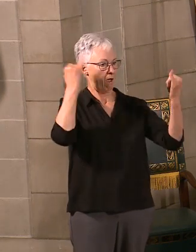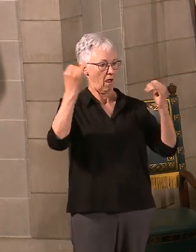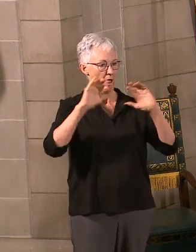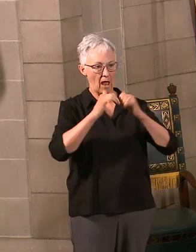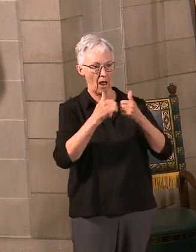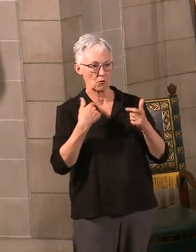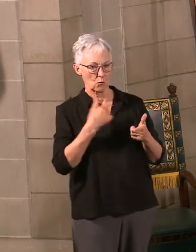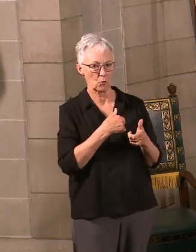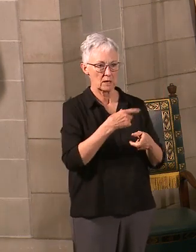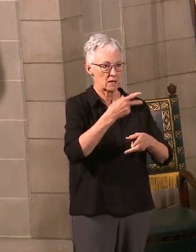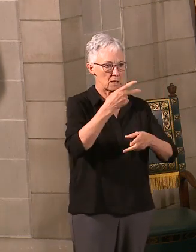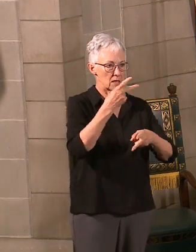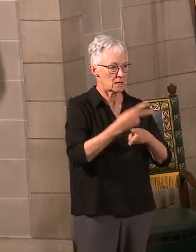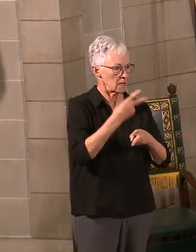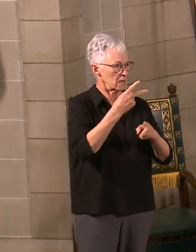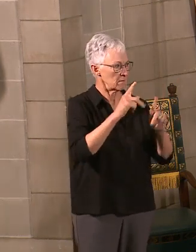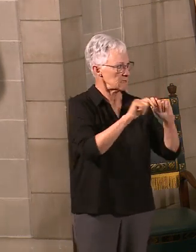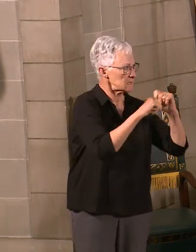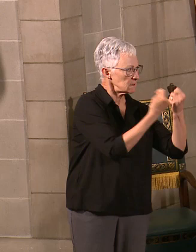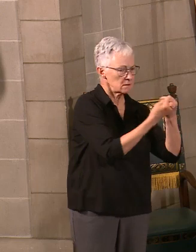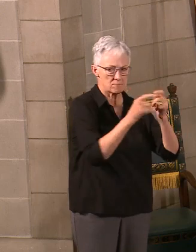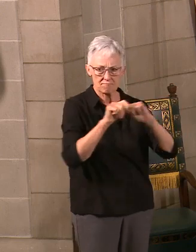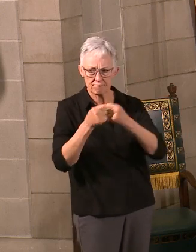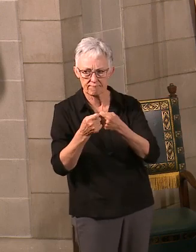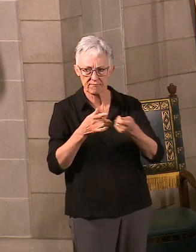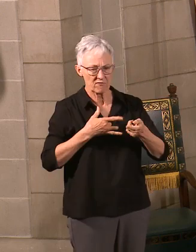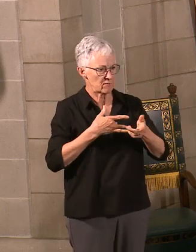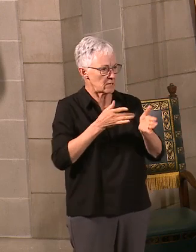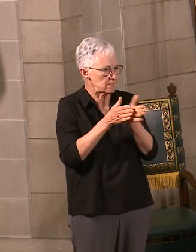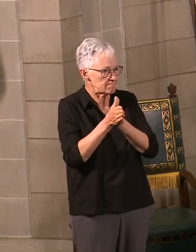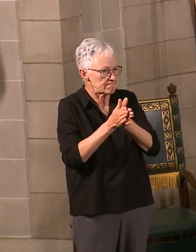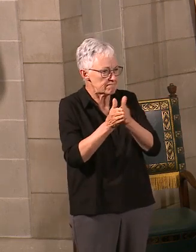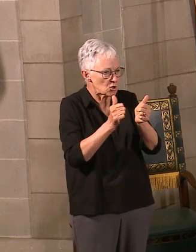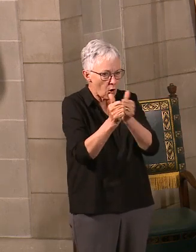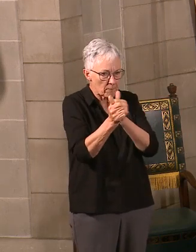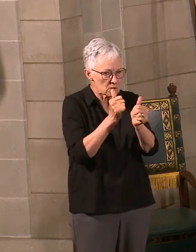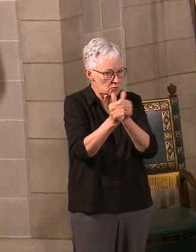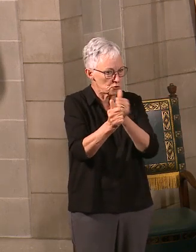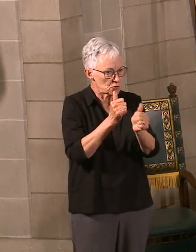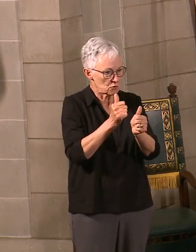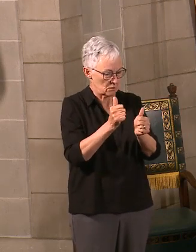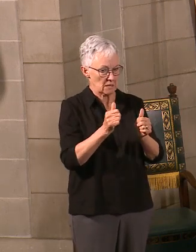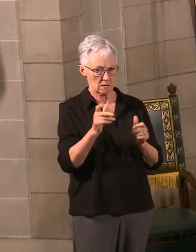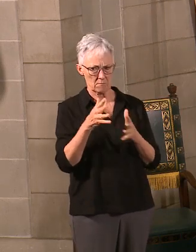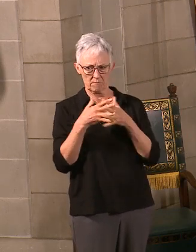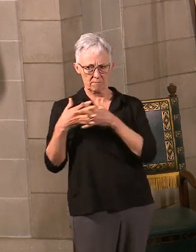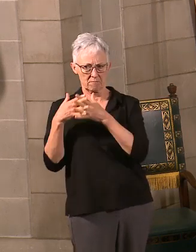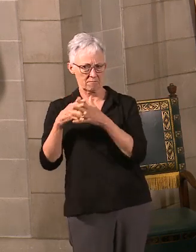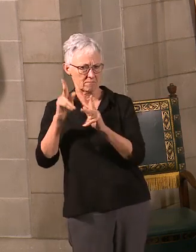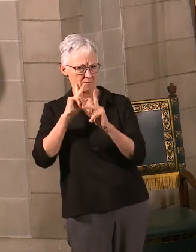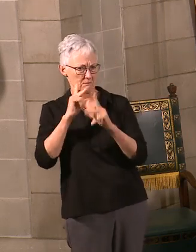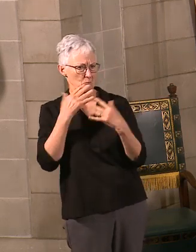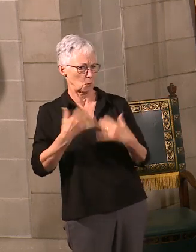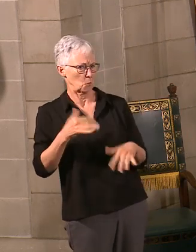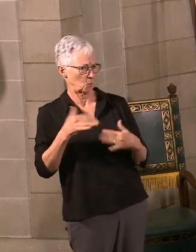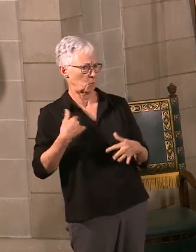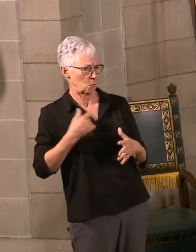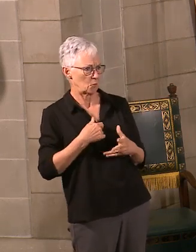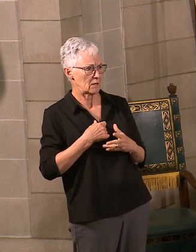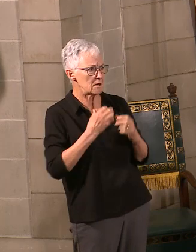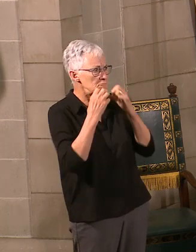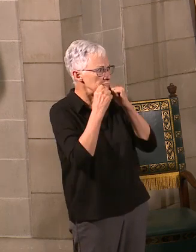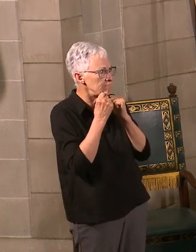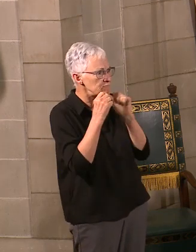of all of our colleges and universities. We as Americans love our athletics. So as you've seen the Olympics move right to the year, you've seen other